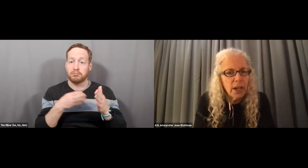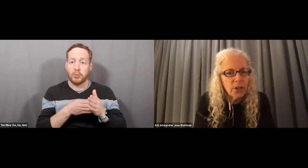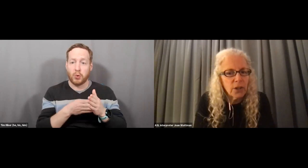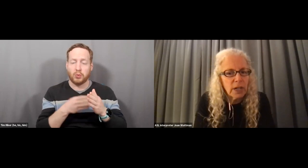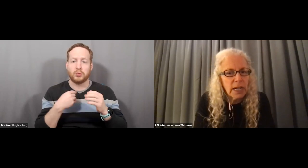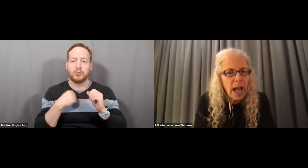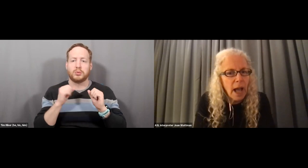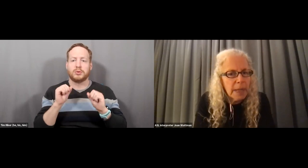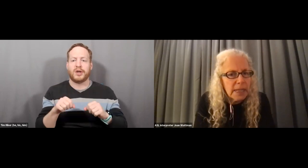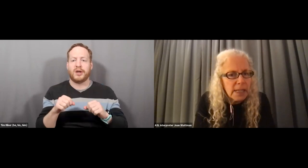other comments,